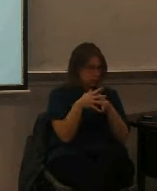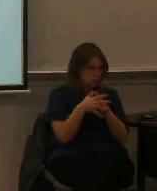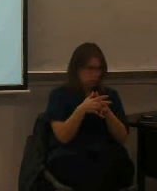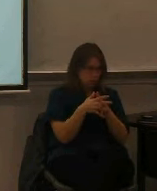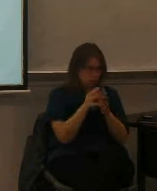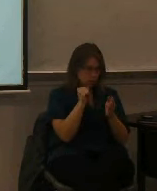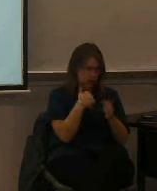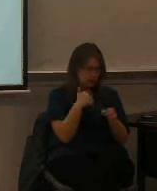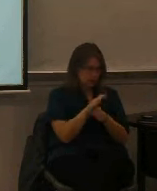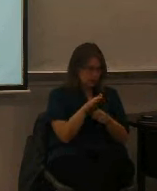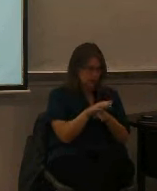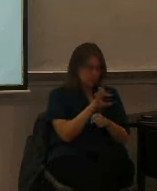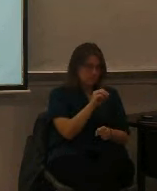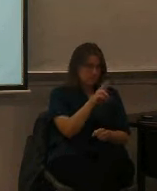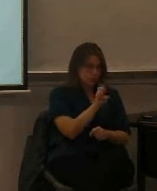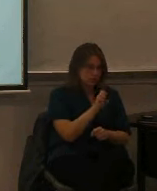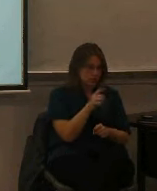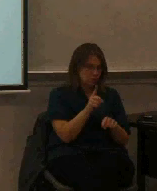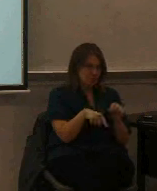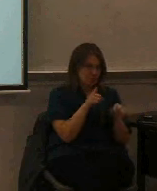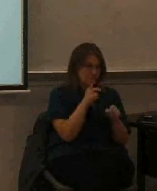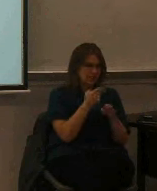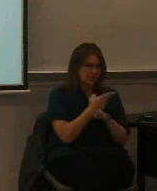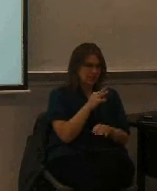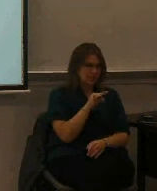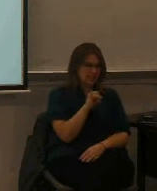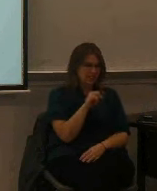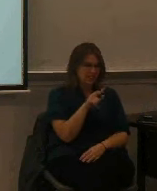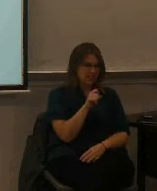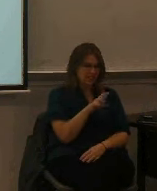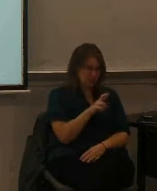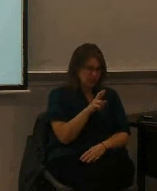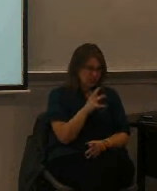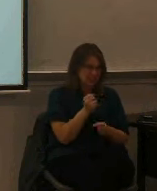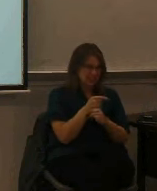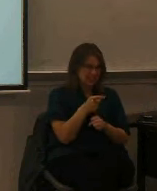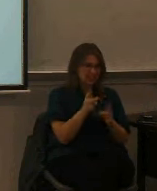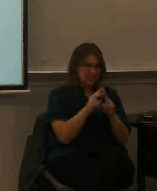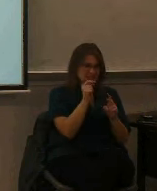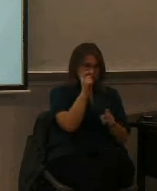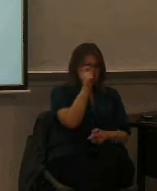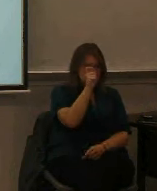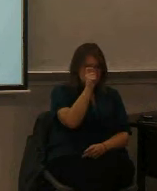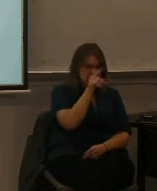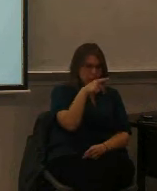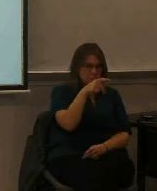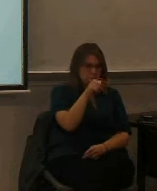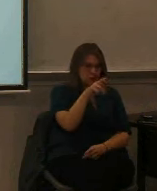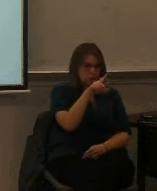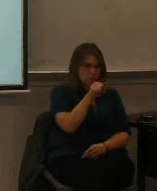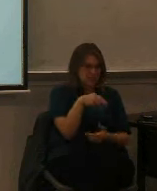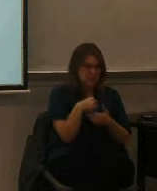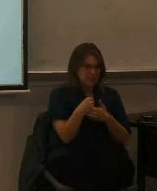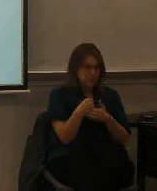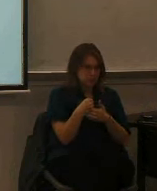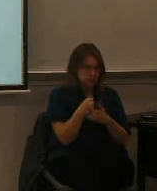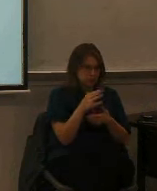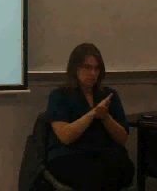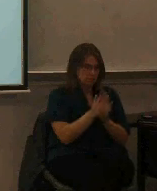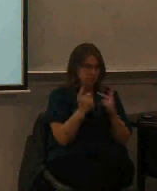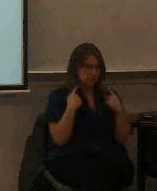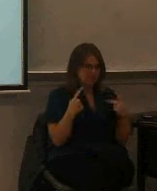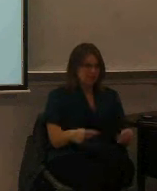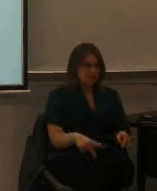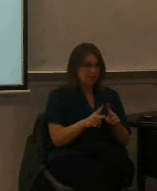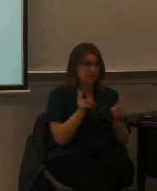have enough force to get between those cones. So you can't really use a filter to get these very small particles out. It becomes